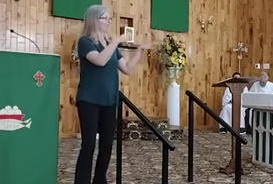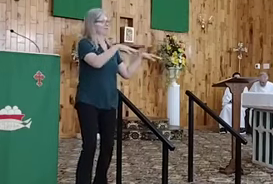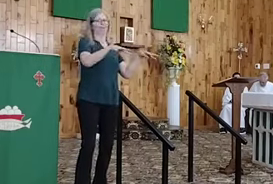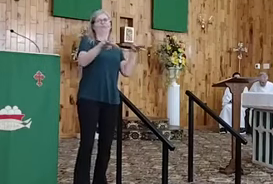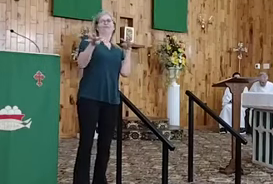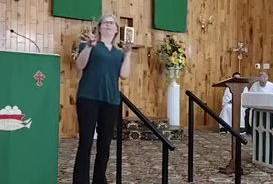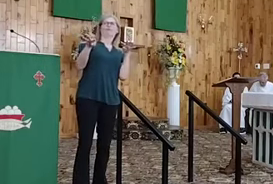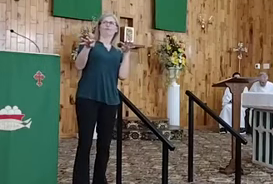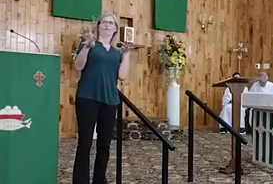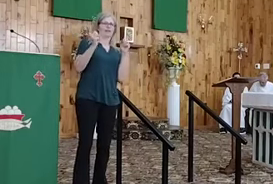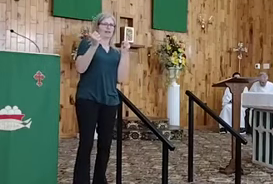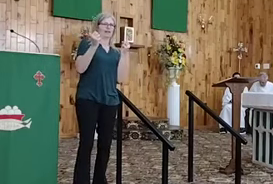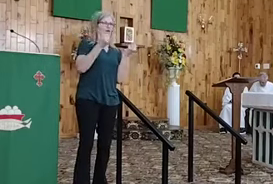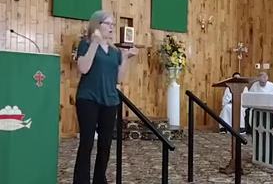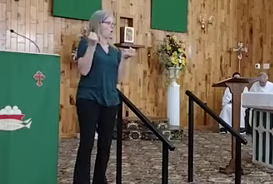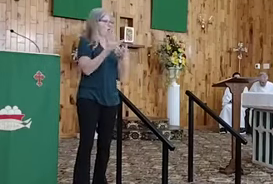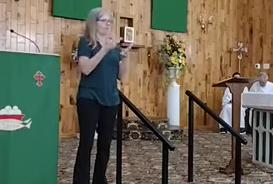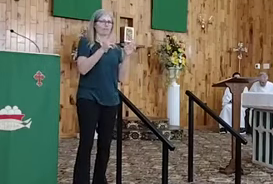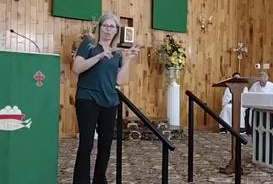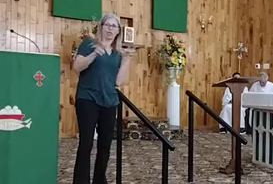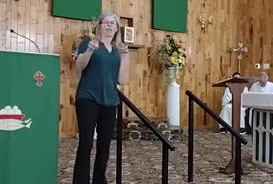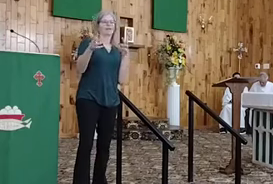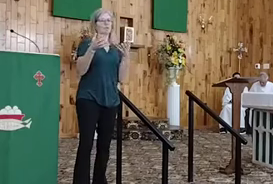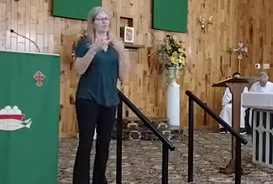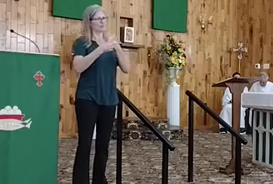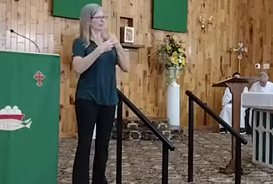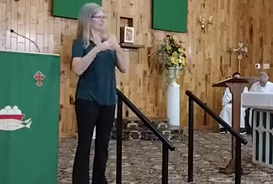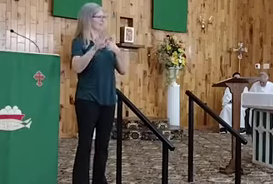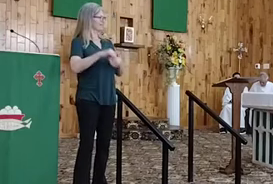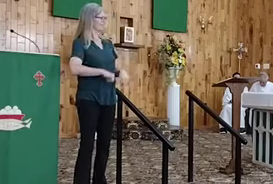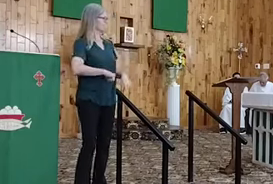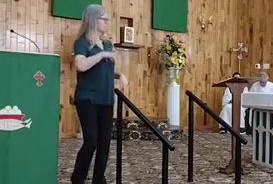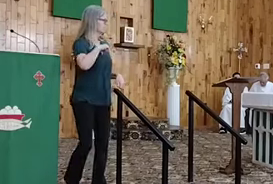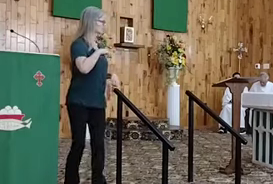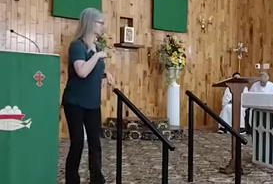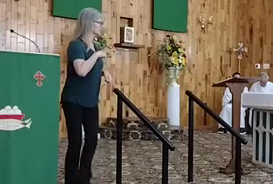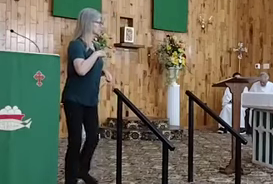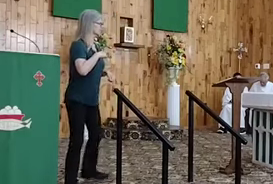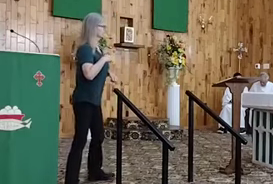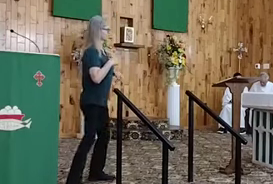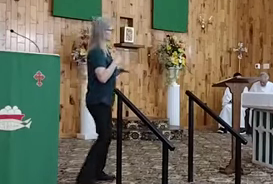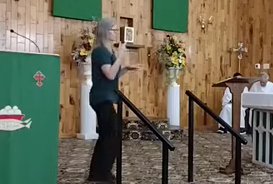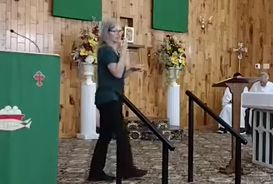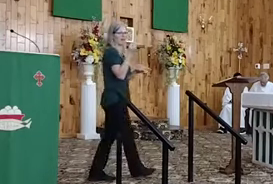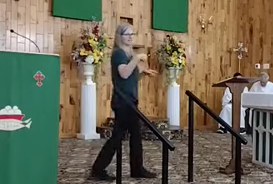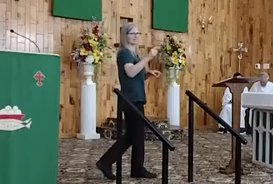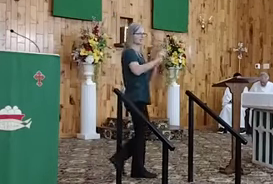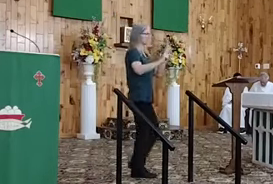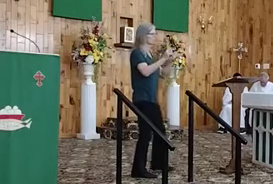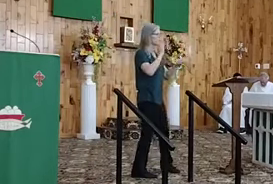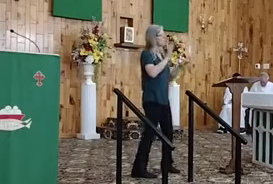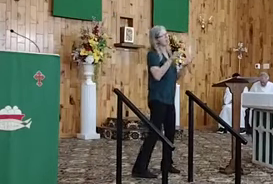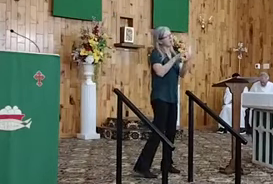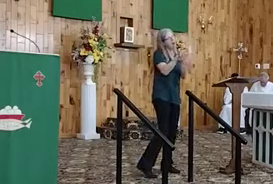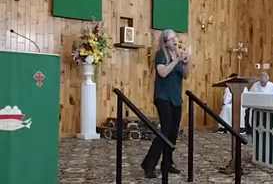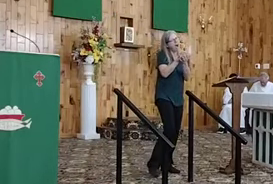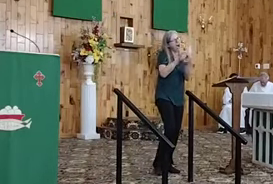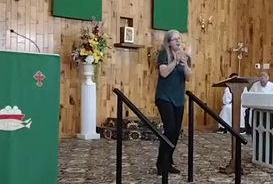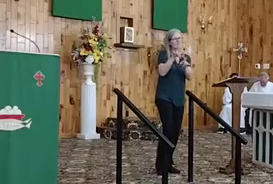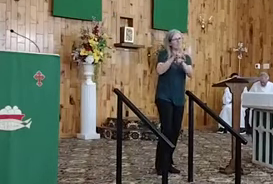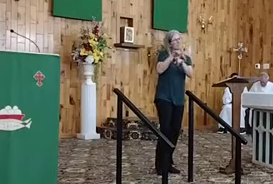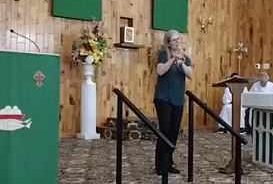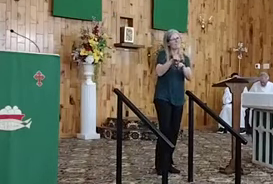He wants to preserve his dignity. Because, you know, the crowds would be cheering and laughing and would make him feel less. Because